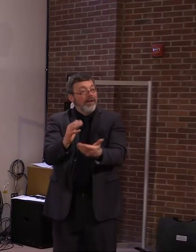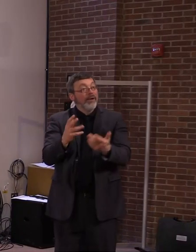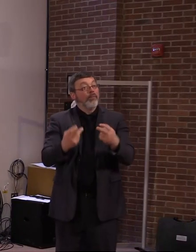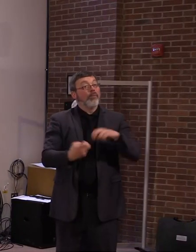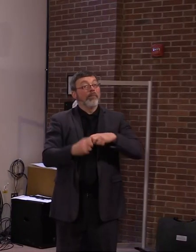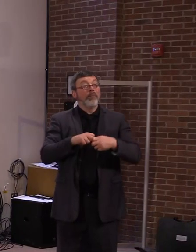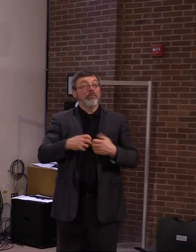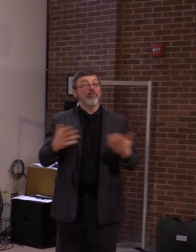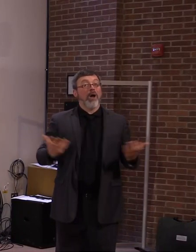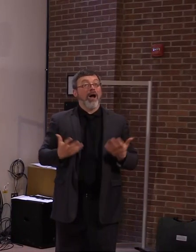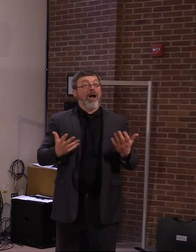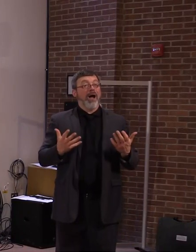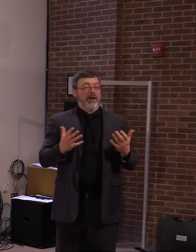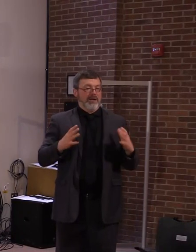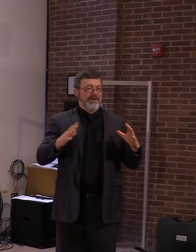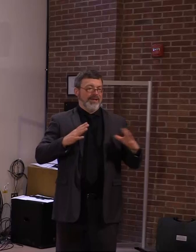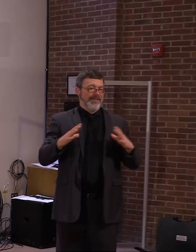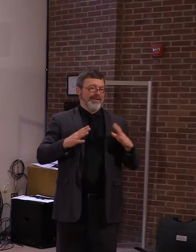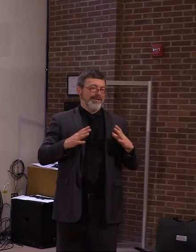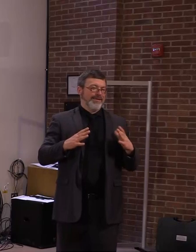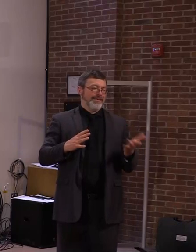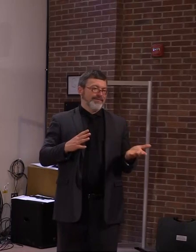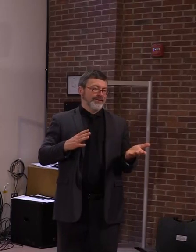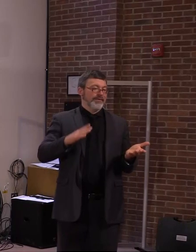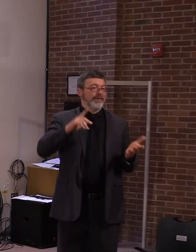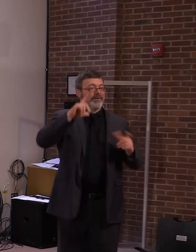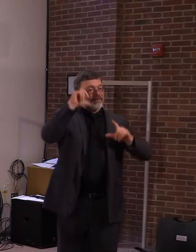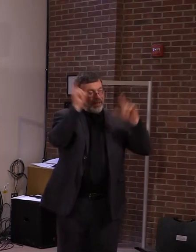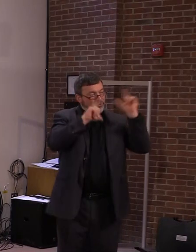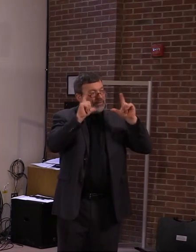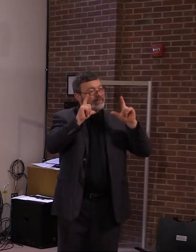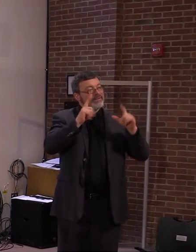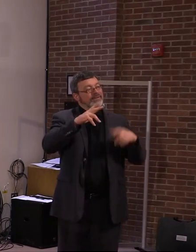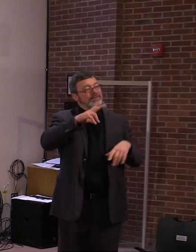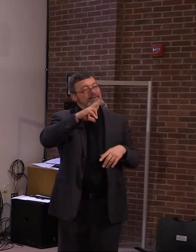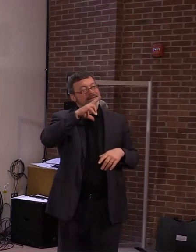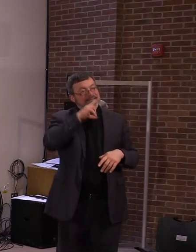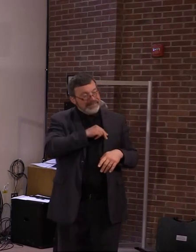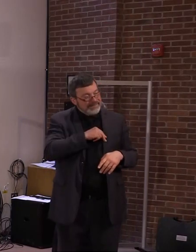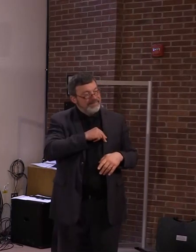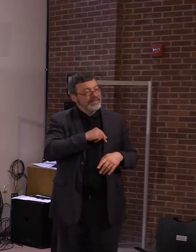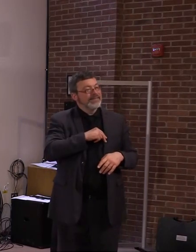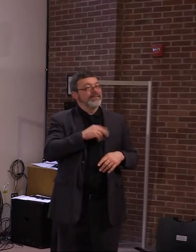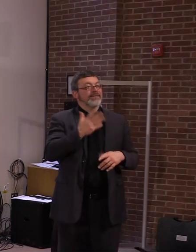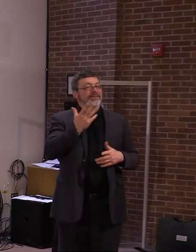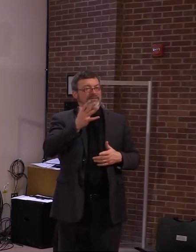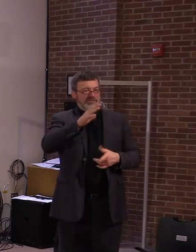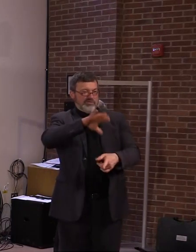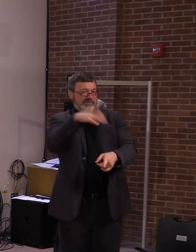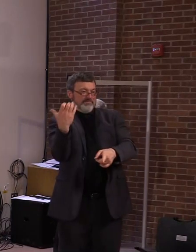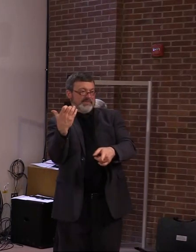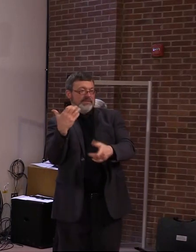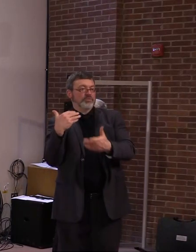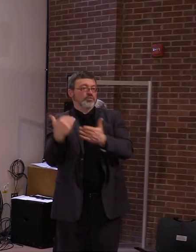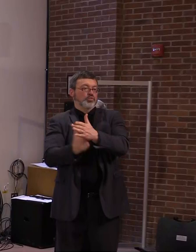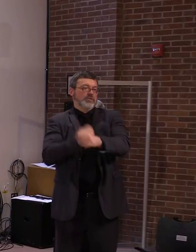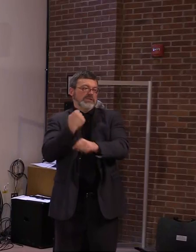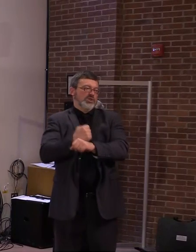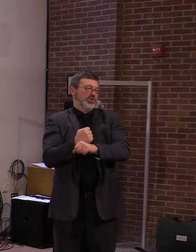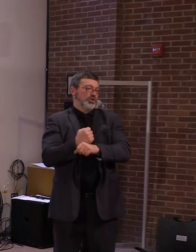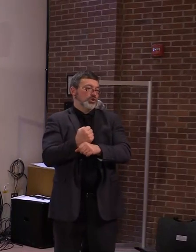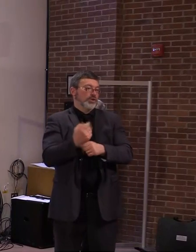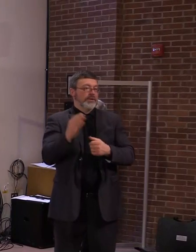a couple of weeks ago, 2 or 3 weeks ago, before Thanksgiving. We still believe that over the Christmas holiday, with